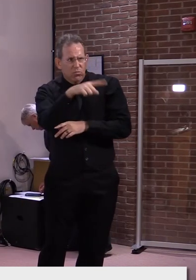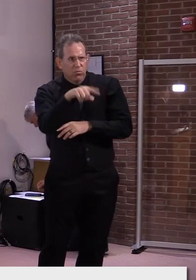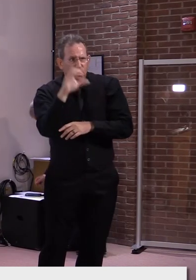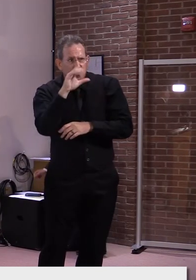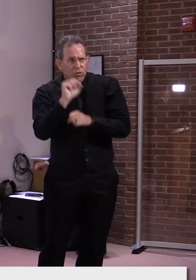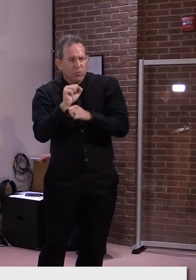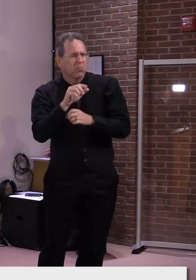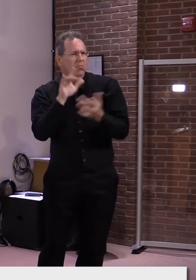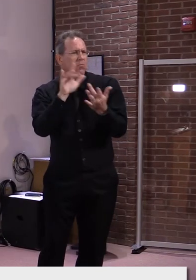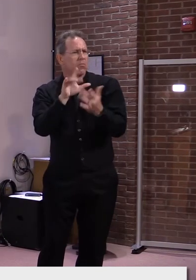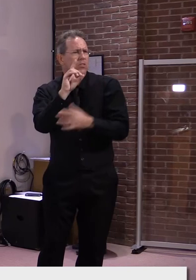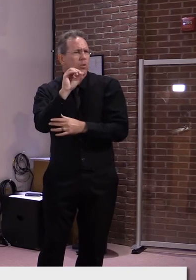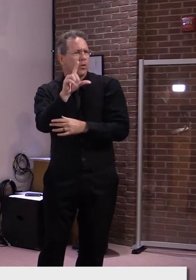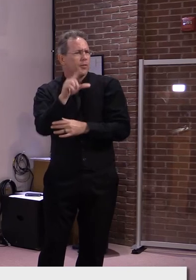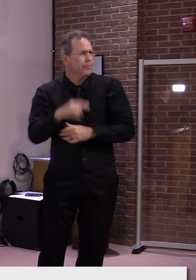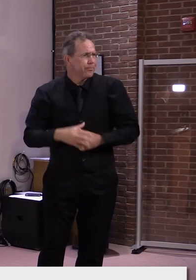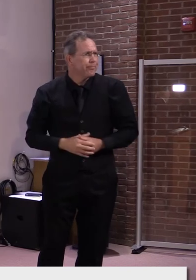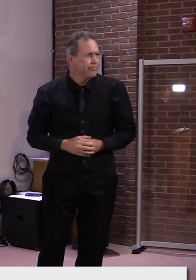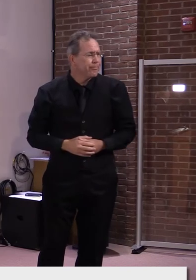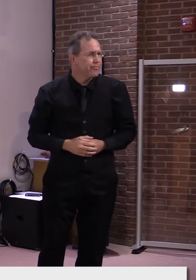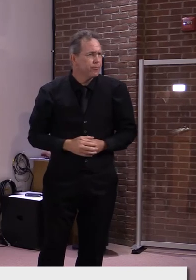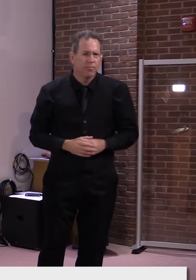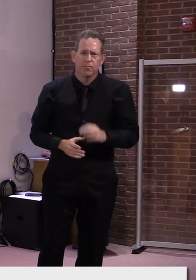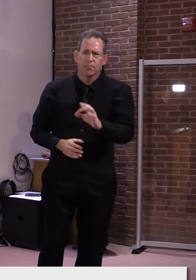Howard Weiss-Tisman, VPR.